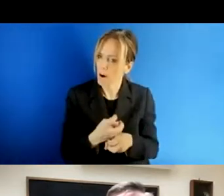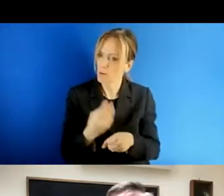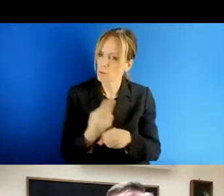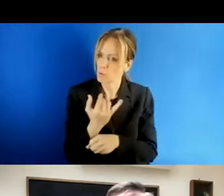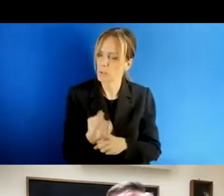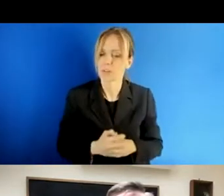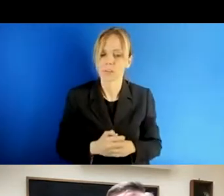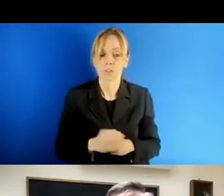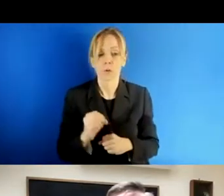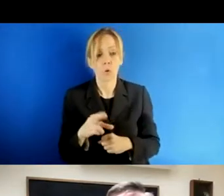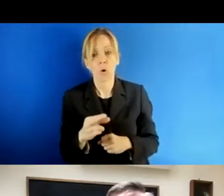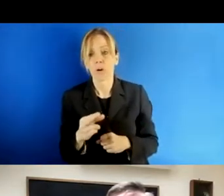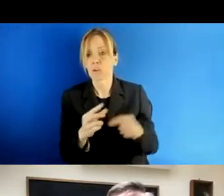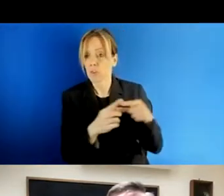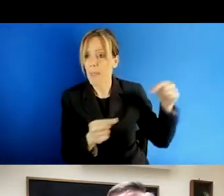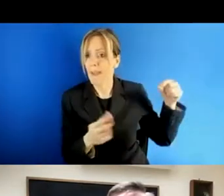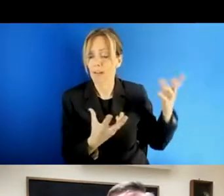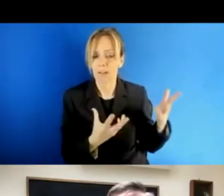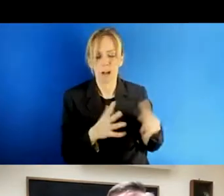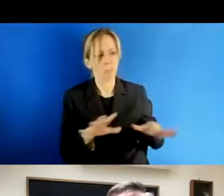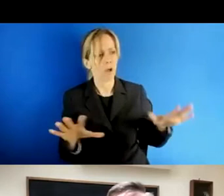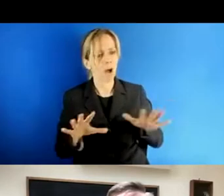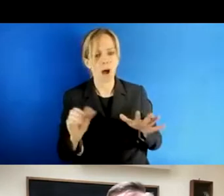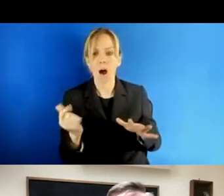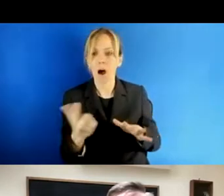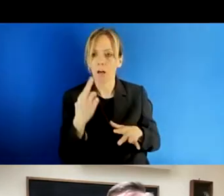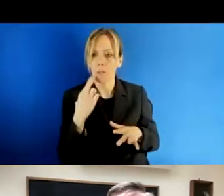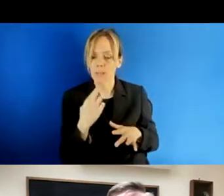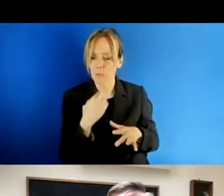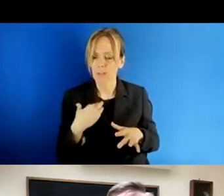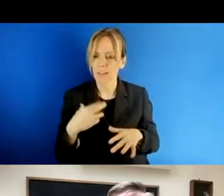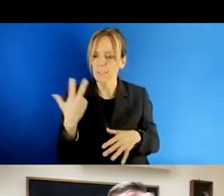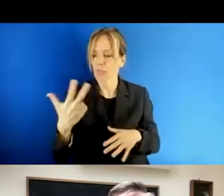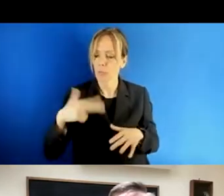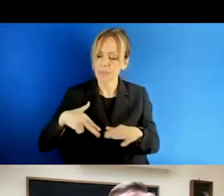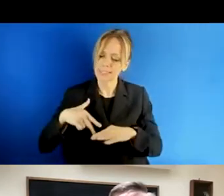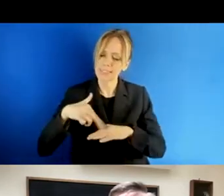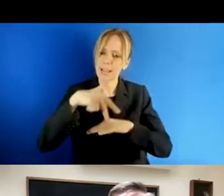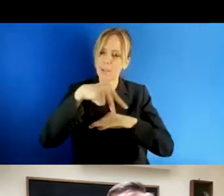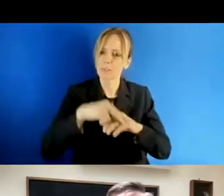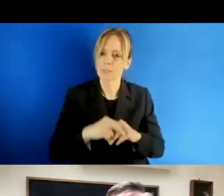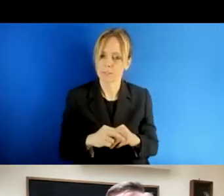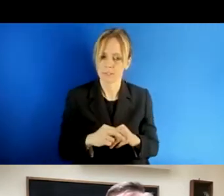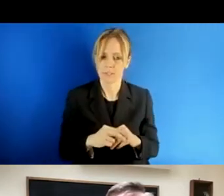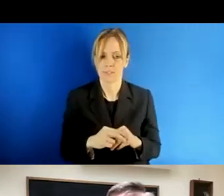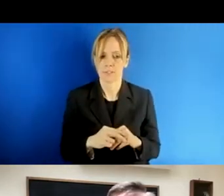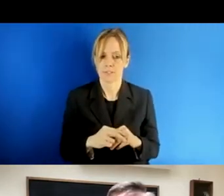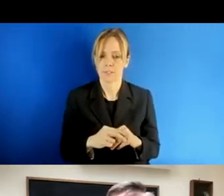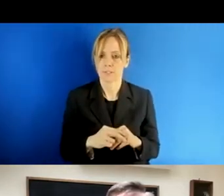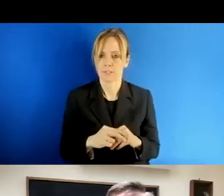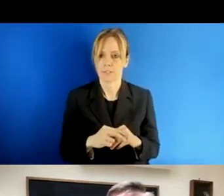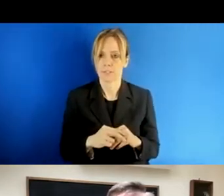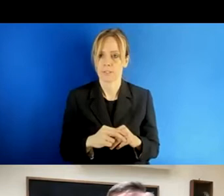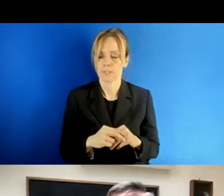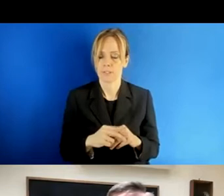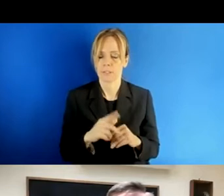Or Japan, oh my gosh, all the restaurants require three steps up, or everyone's apartment requires three steps up, that you realize